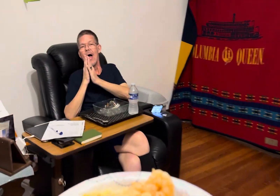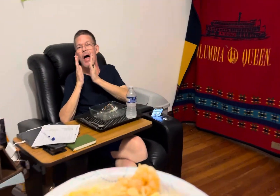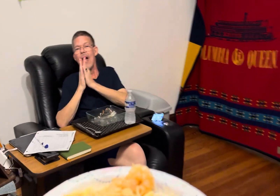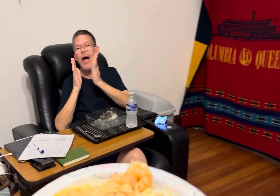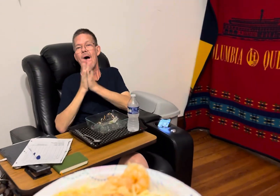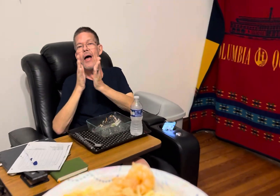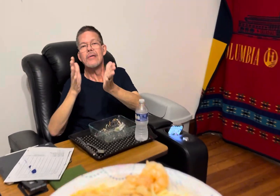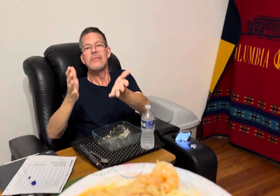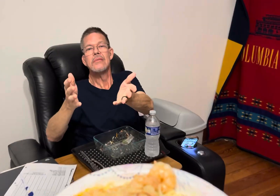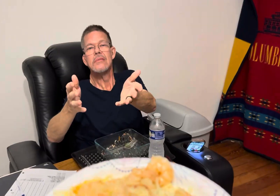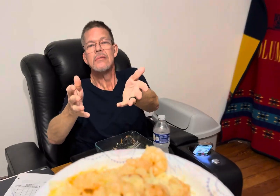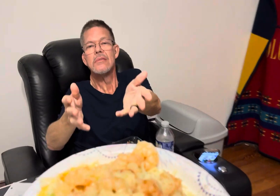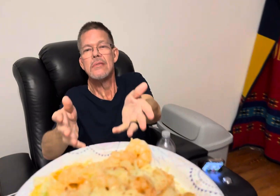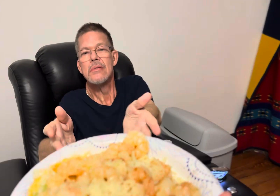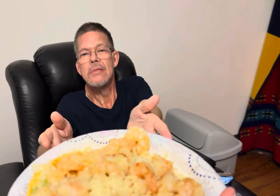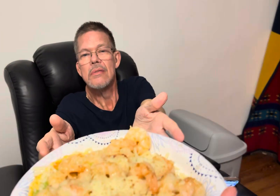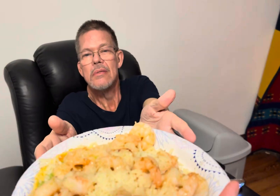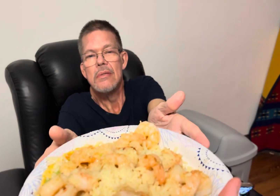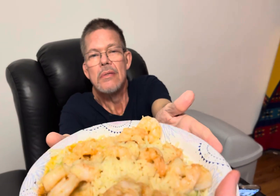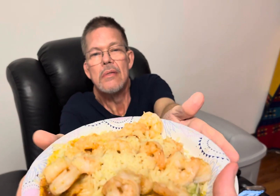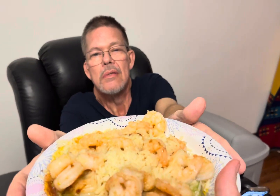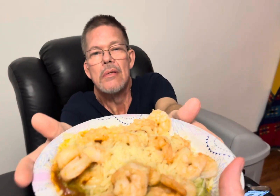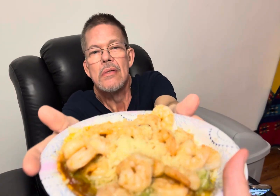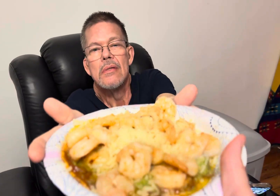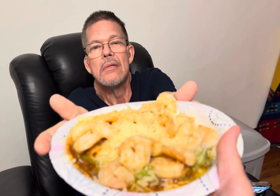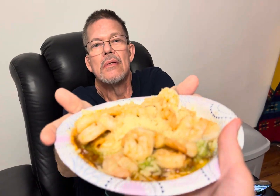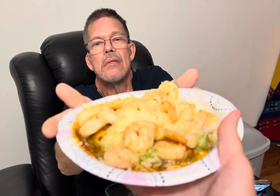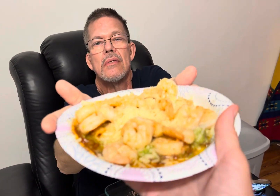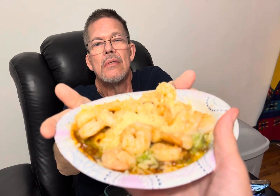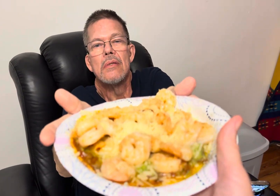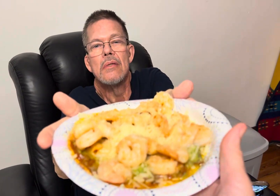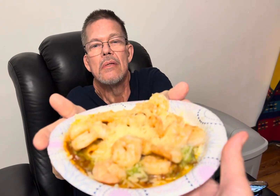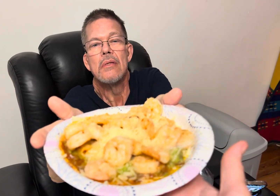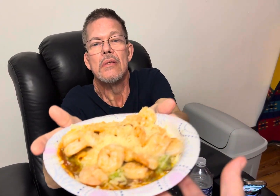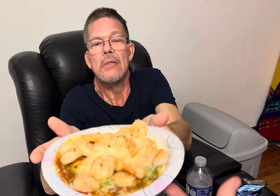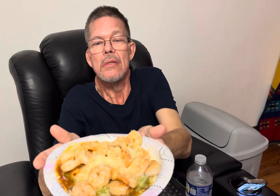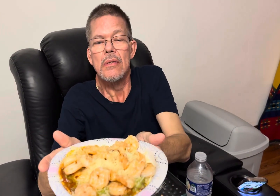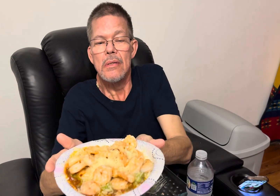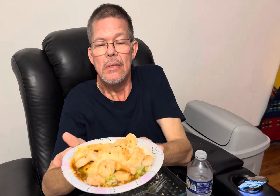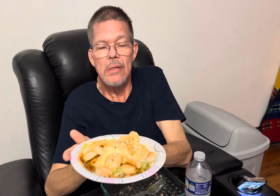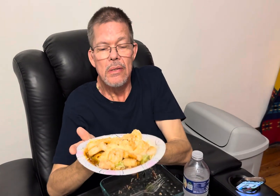Yay.